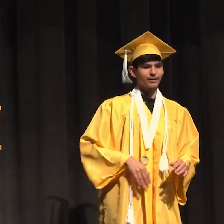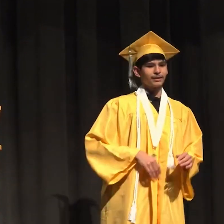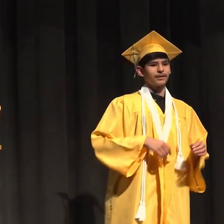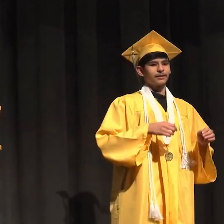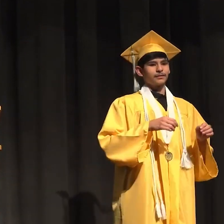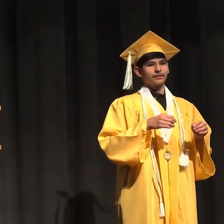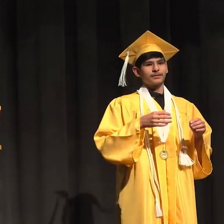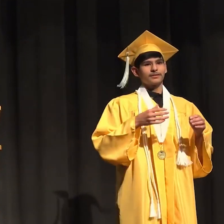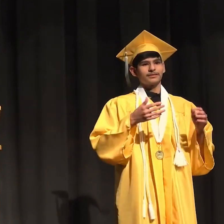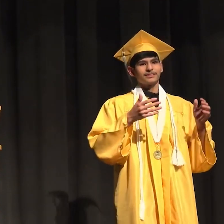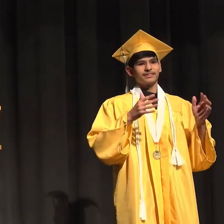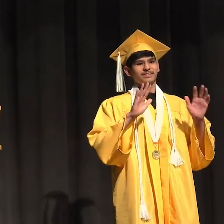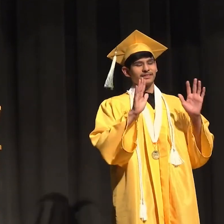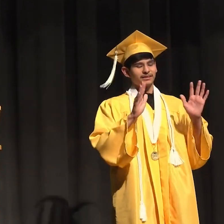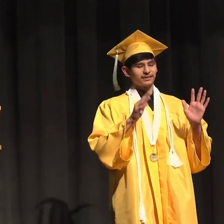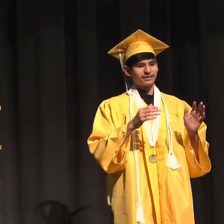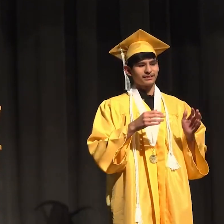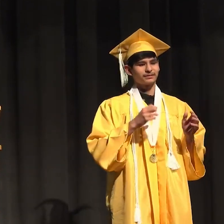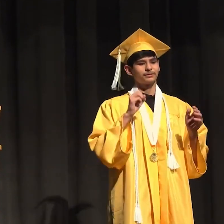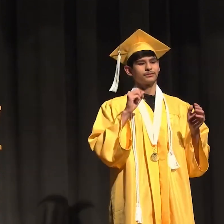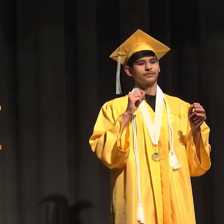And I apologize, one moment.